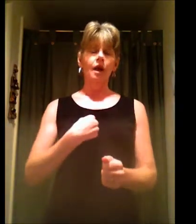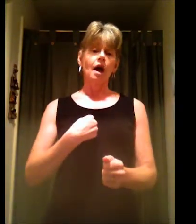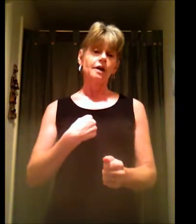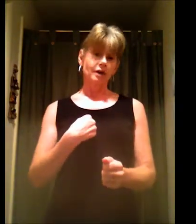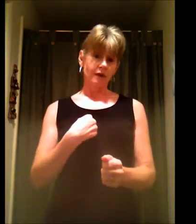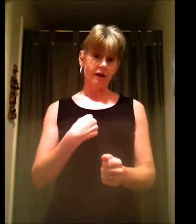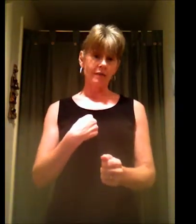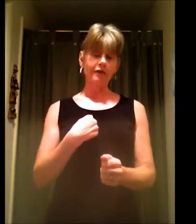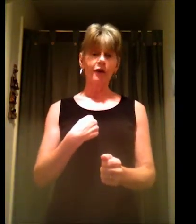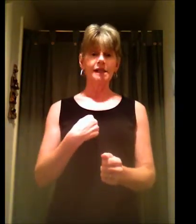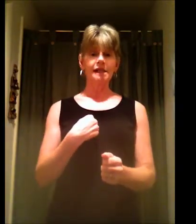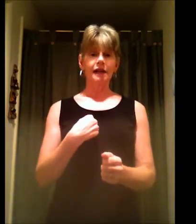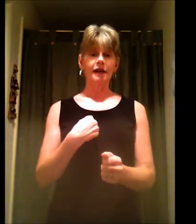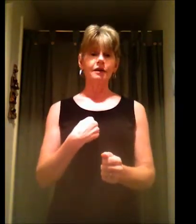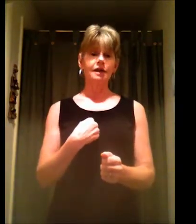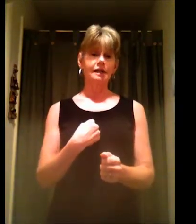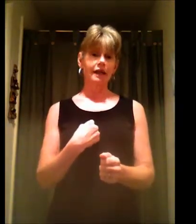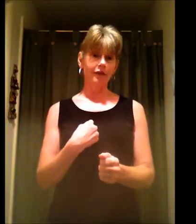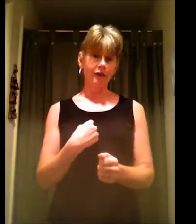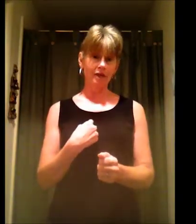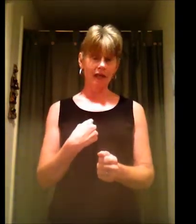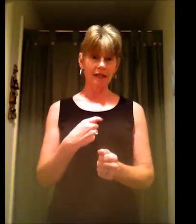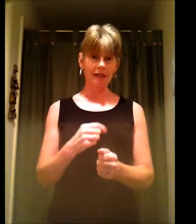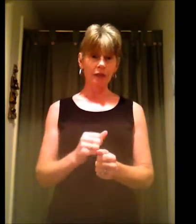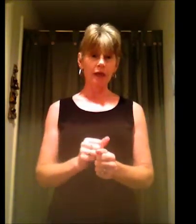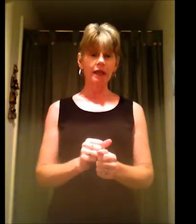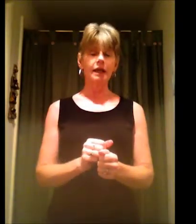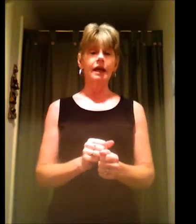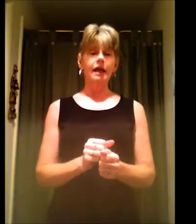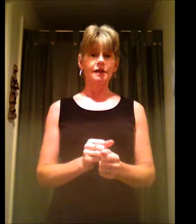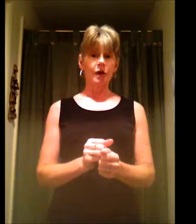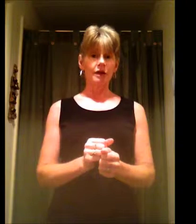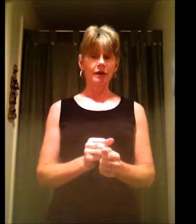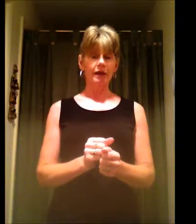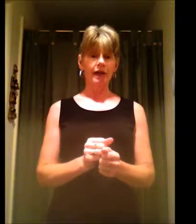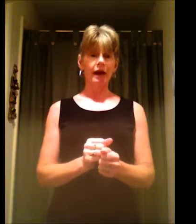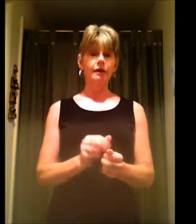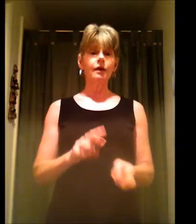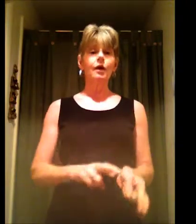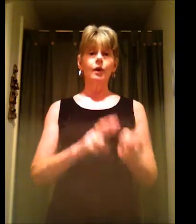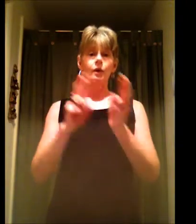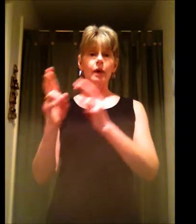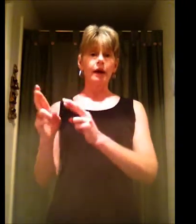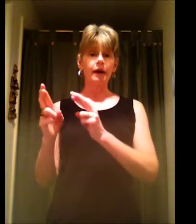I turned off my voice there just to give you a chance to read, so I'll do it again. Ready?